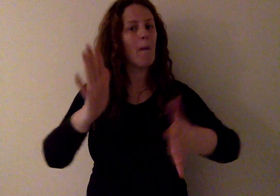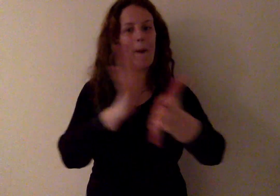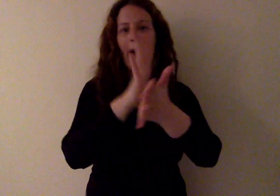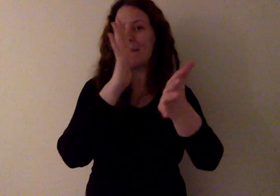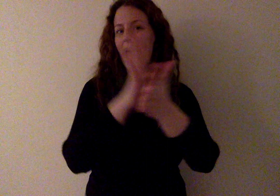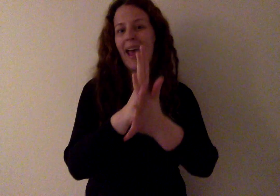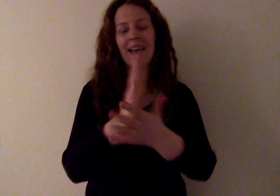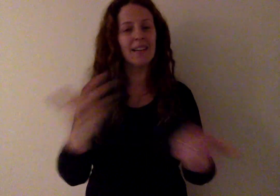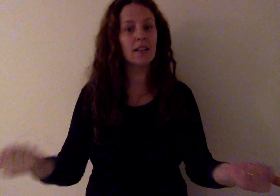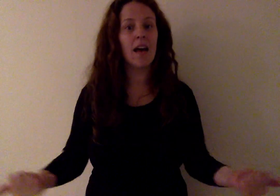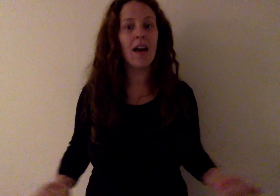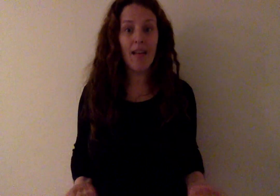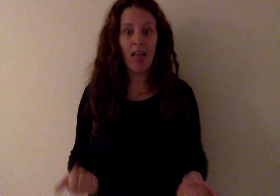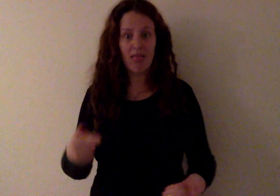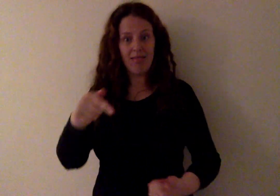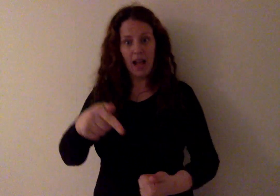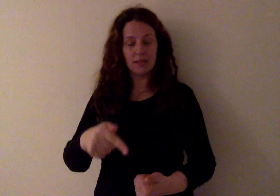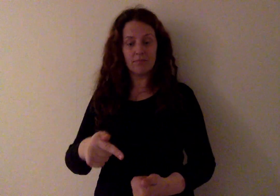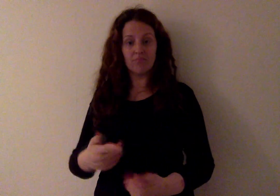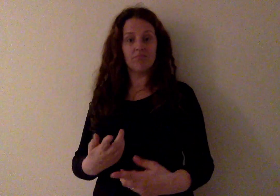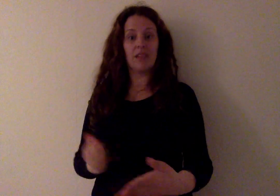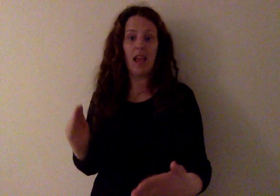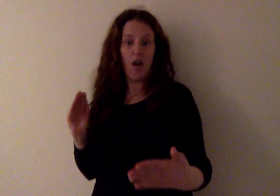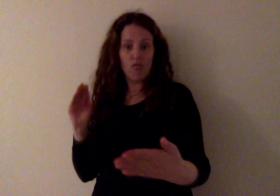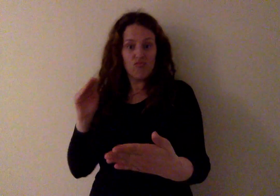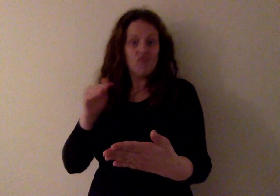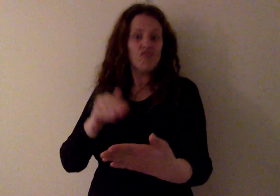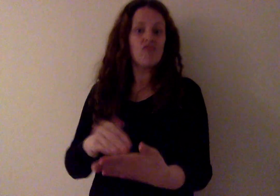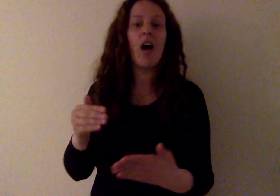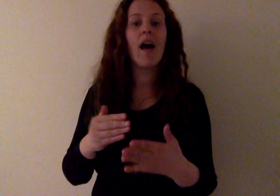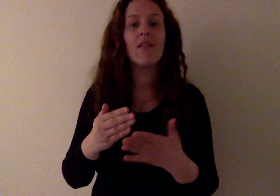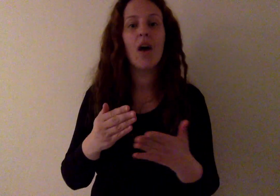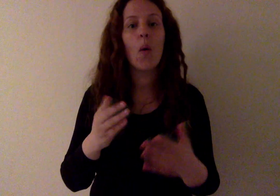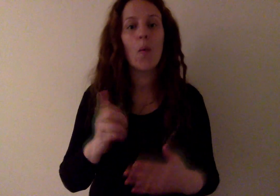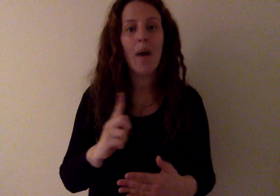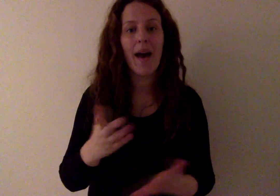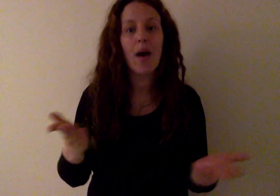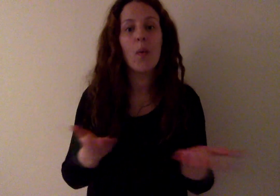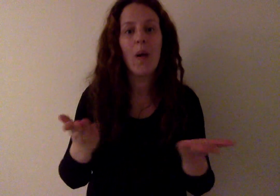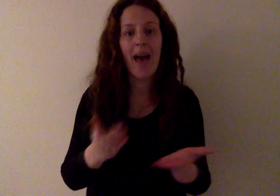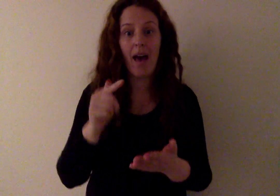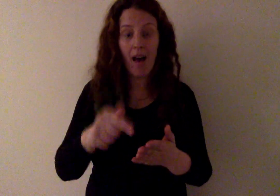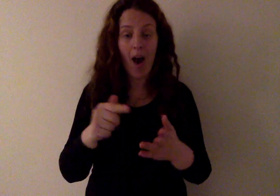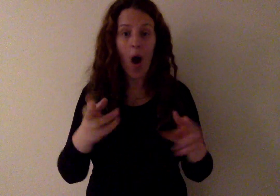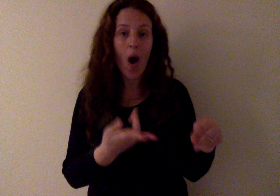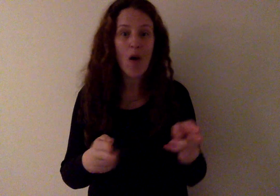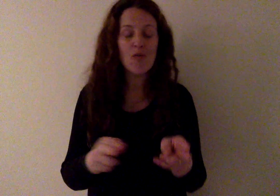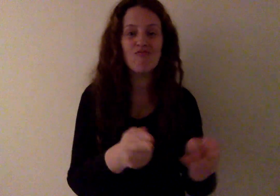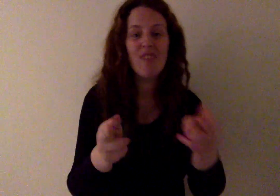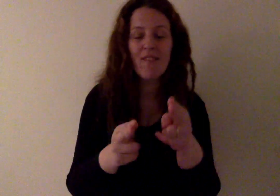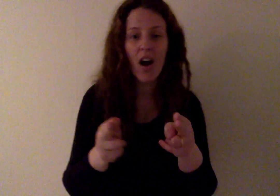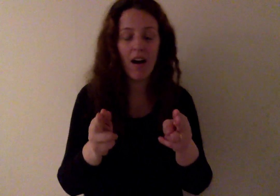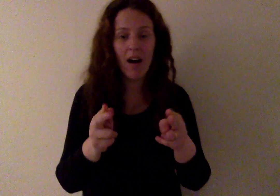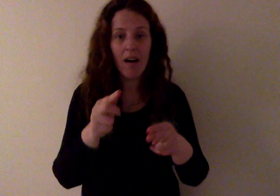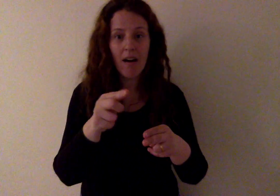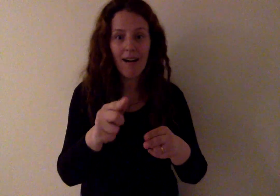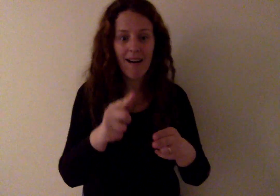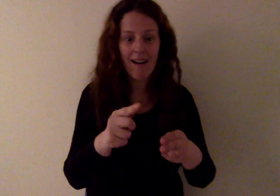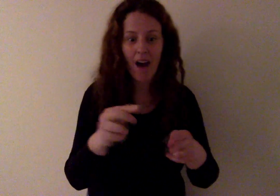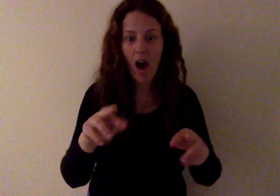he stood by the edge of a full-fed river. Never in his life had he seen a river before.